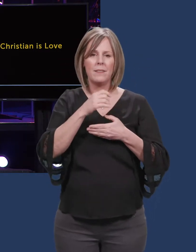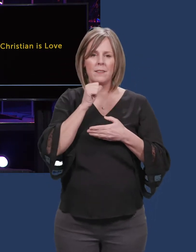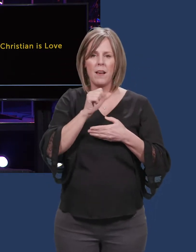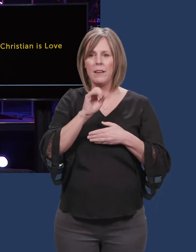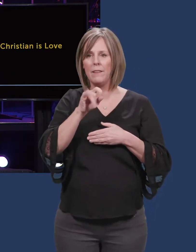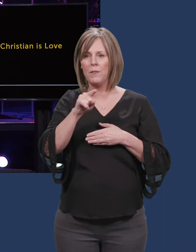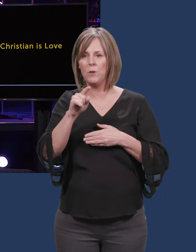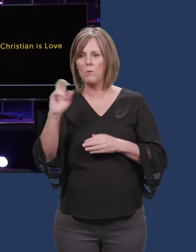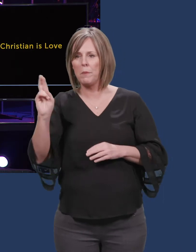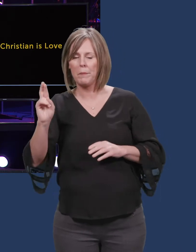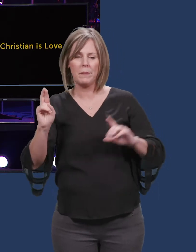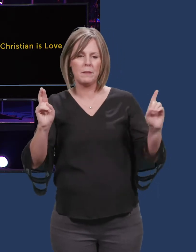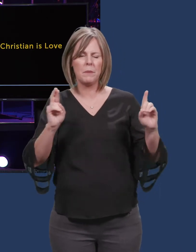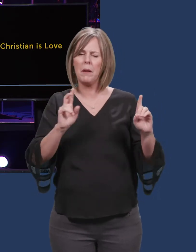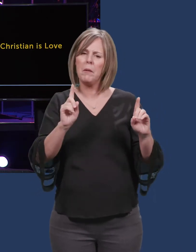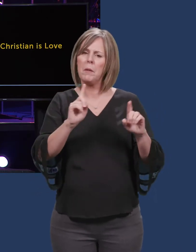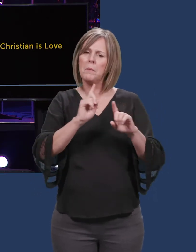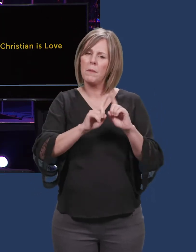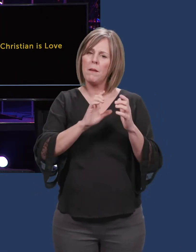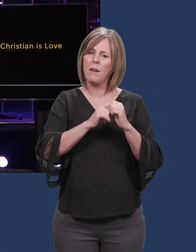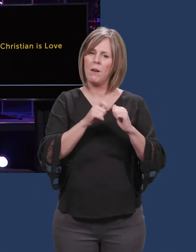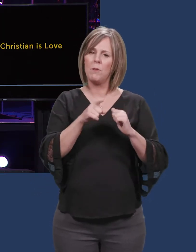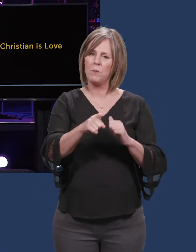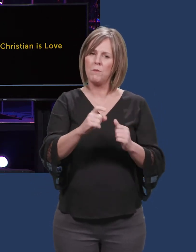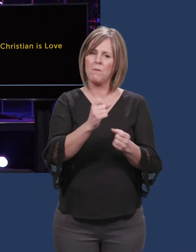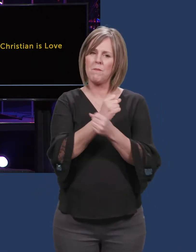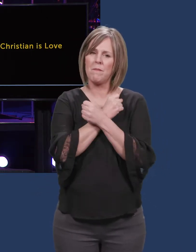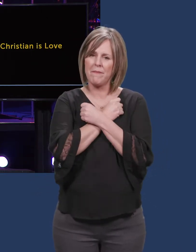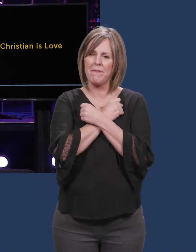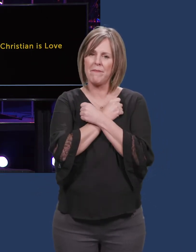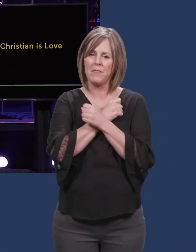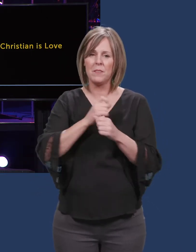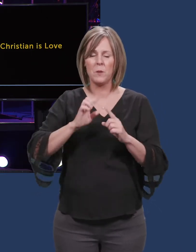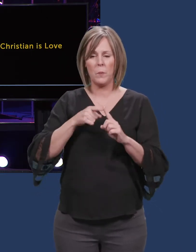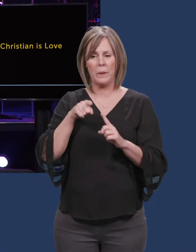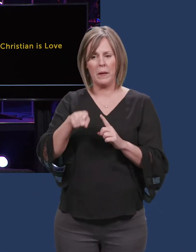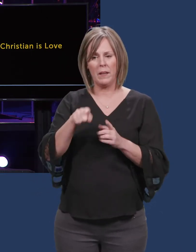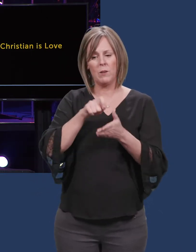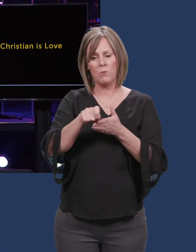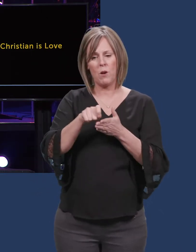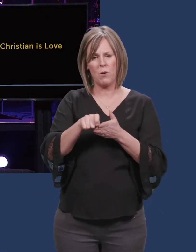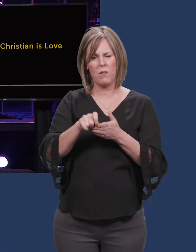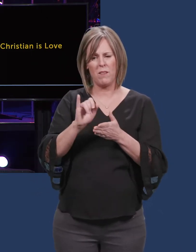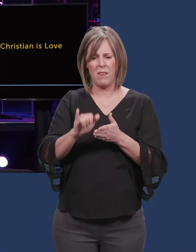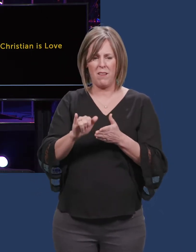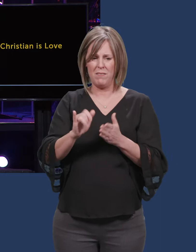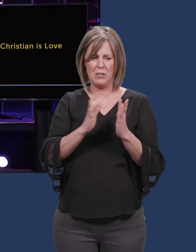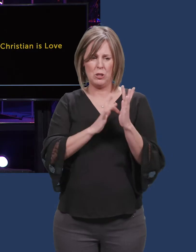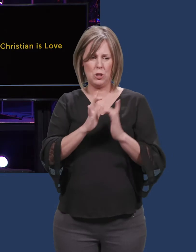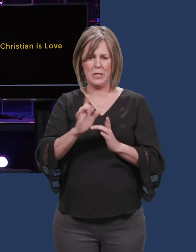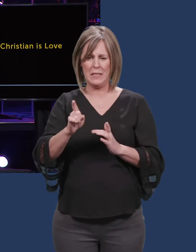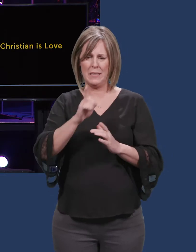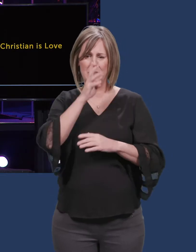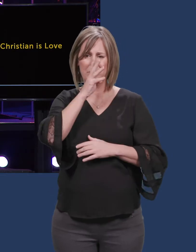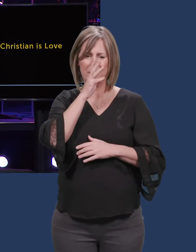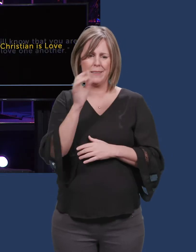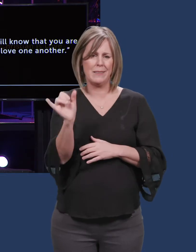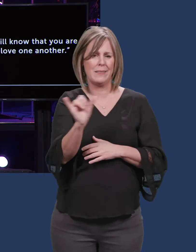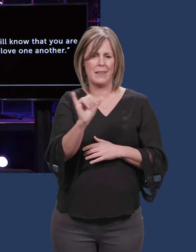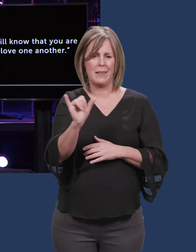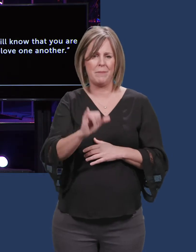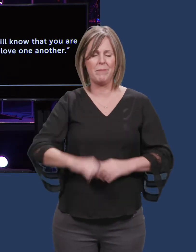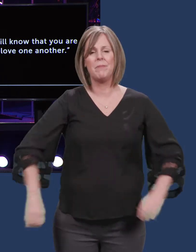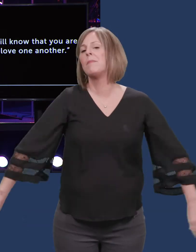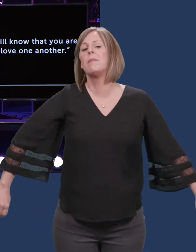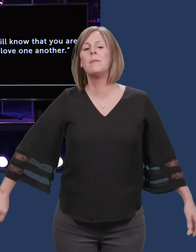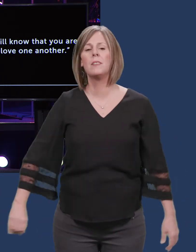love. And when Francis Schaeffer wrote that, he just was taking that right out of Jesus' mouth. Because in John